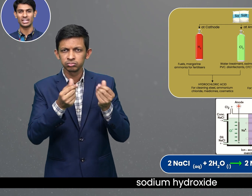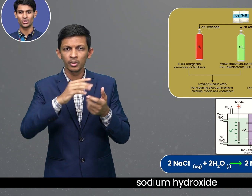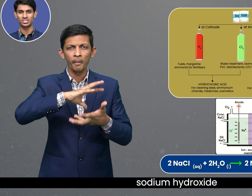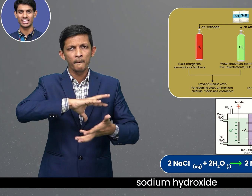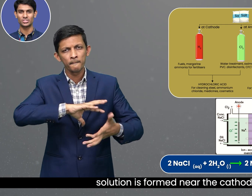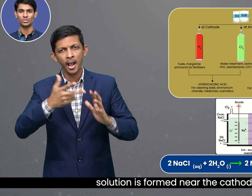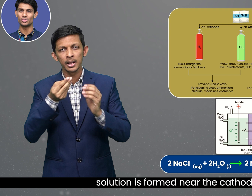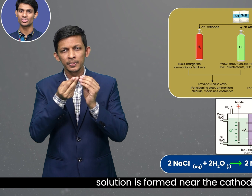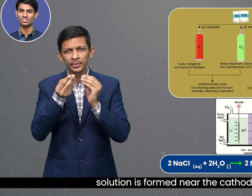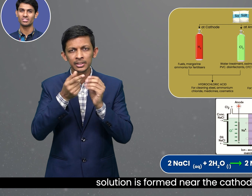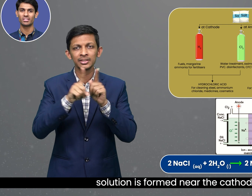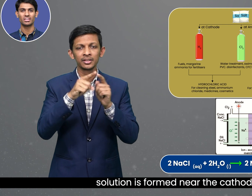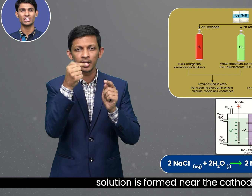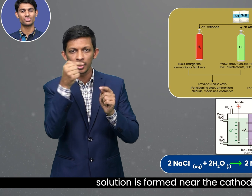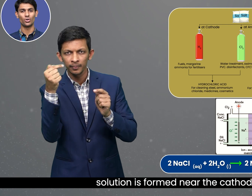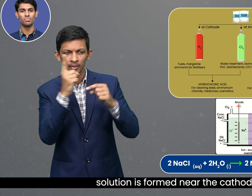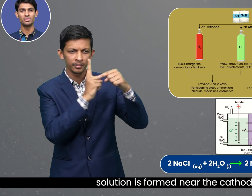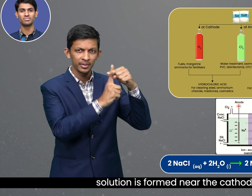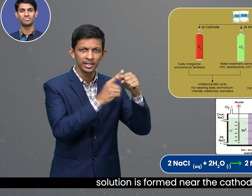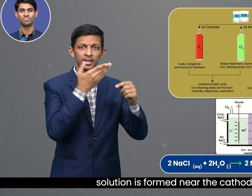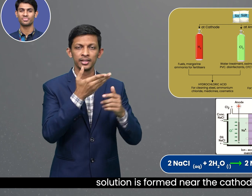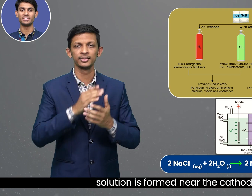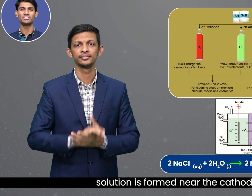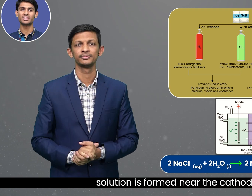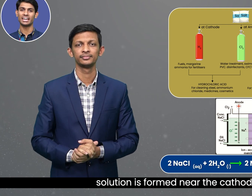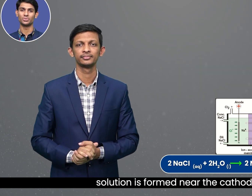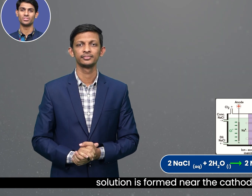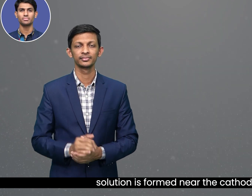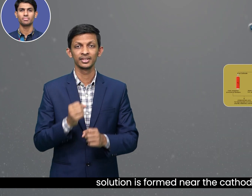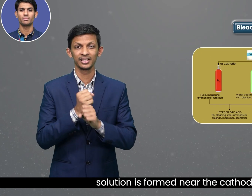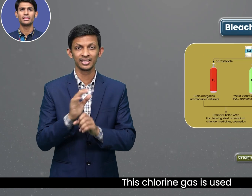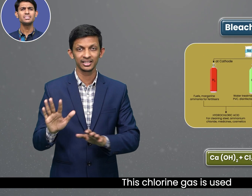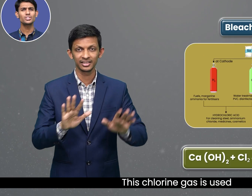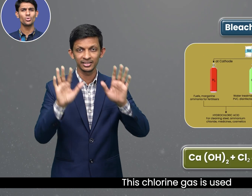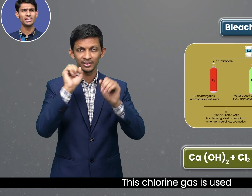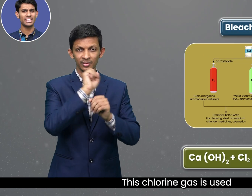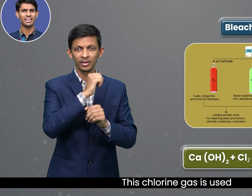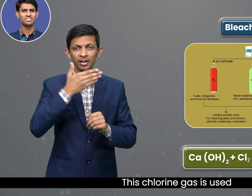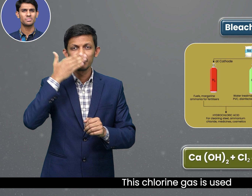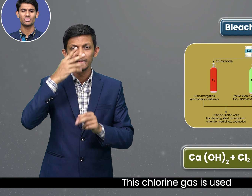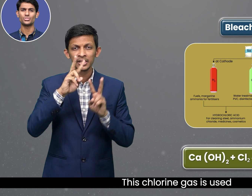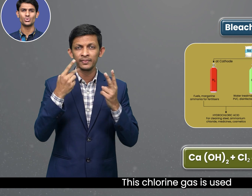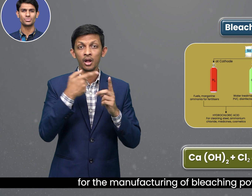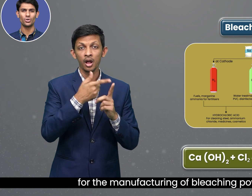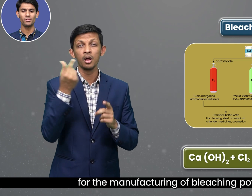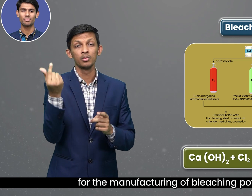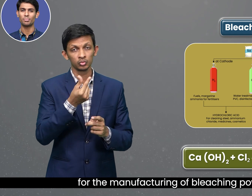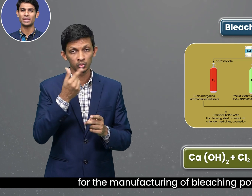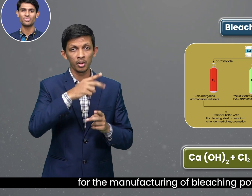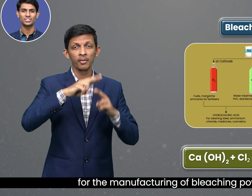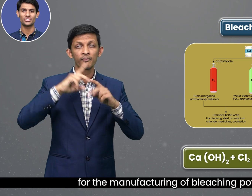Sodium hydroxide solution is formed near the cathode. This chlorine gas is used